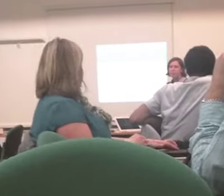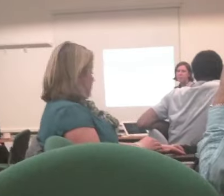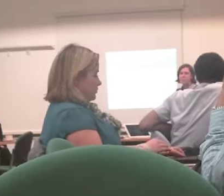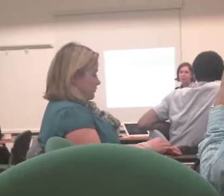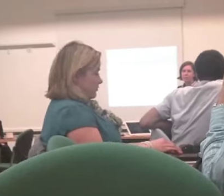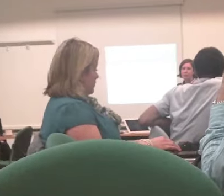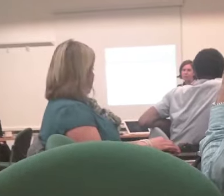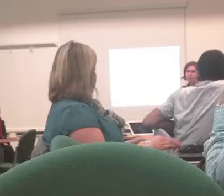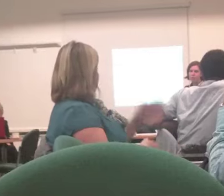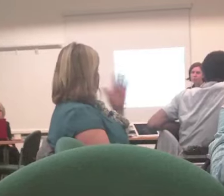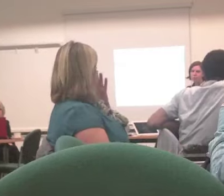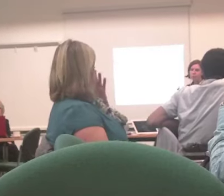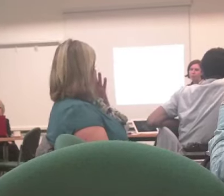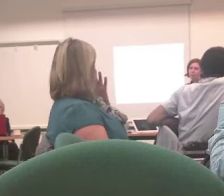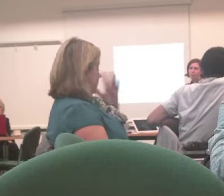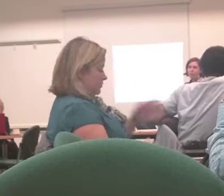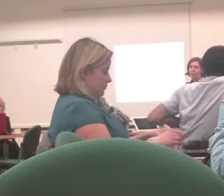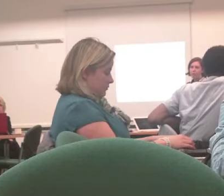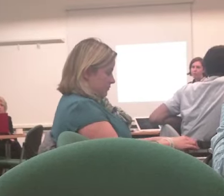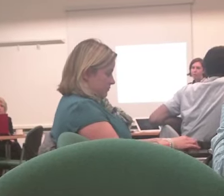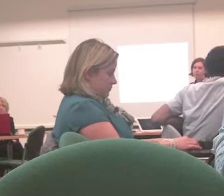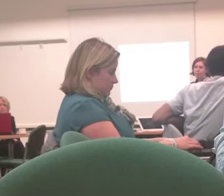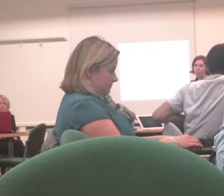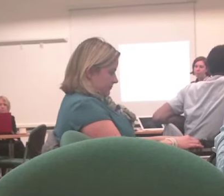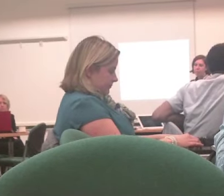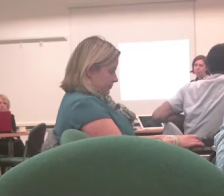It seems to be a space where they just go and talk to each other